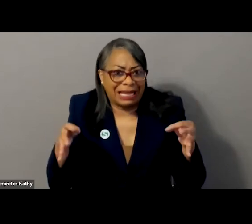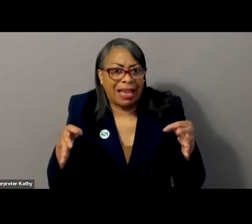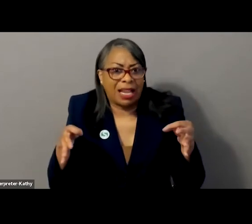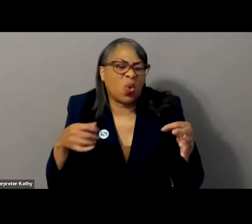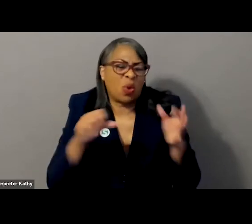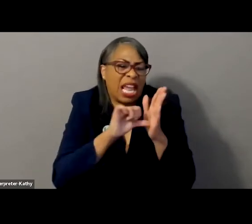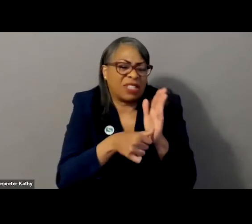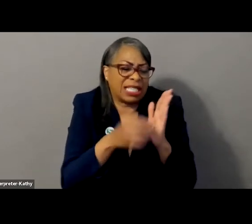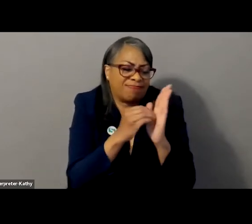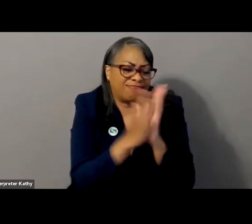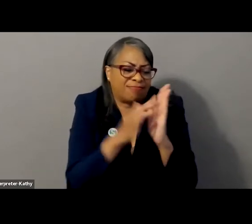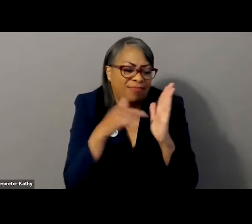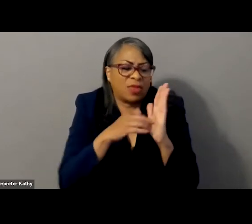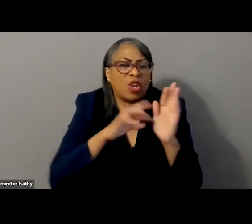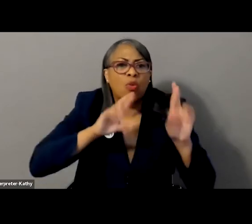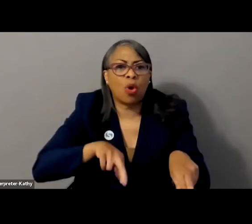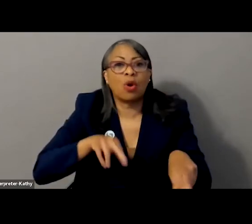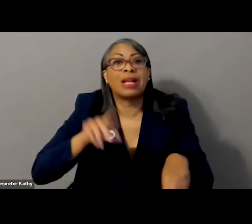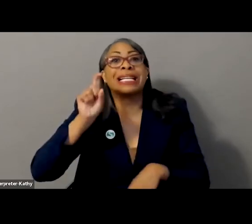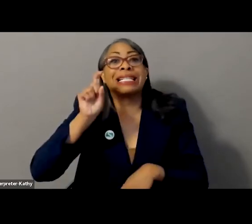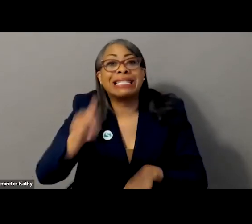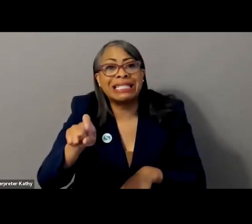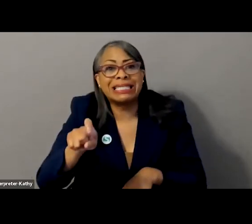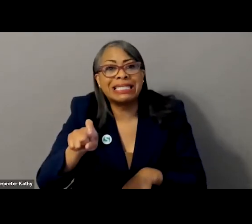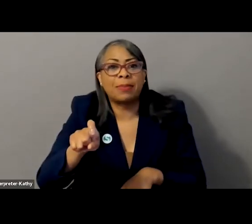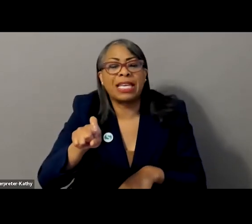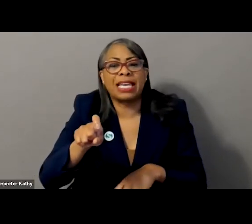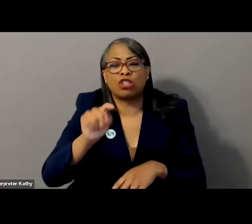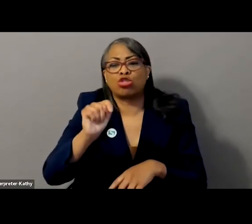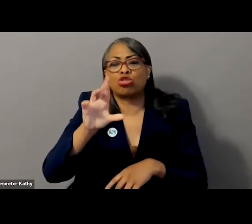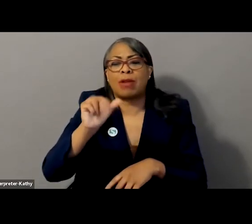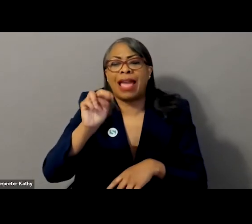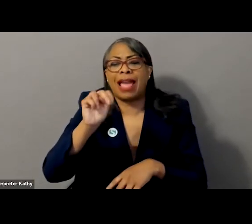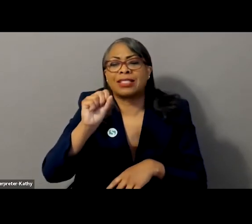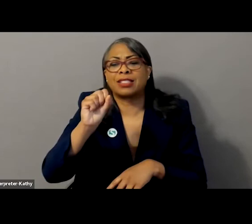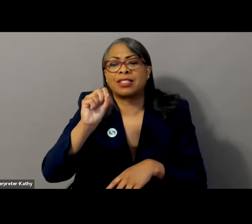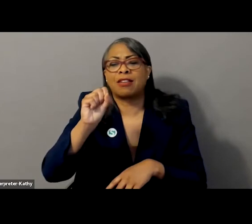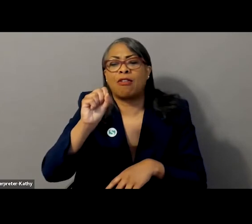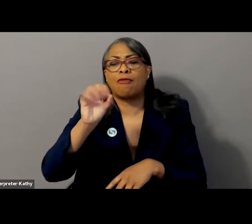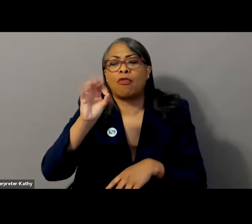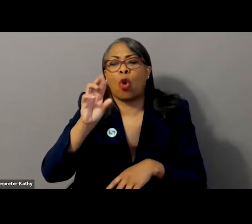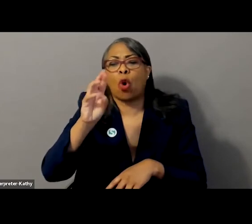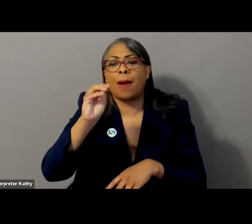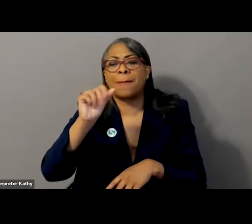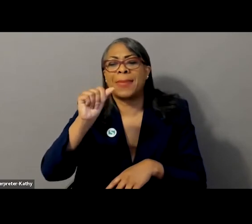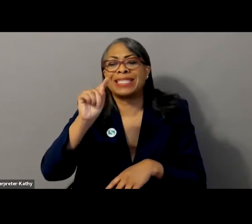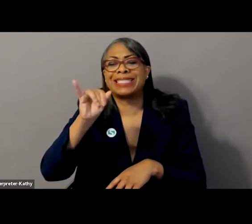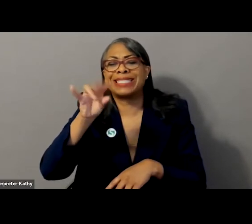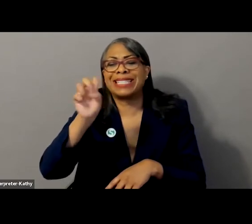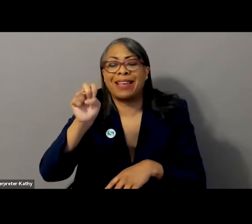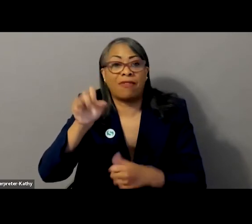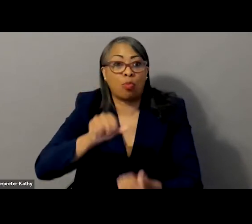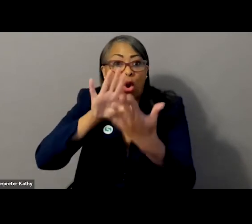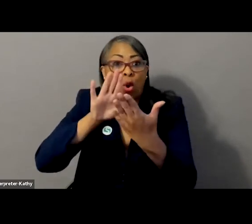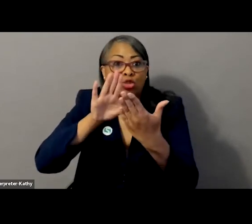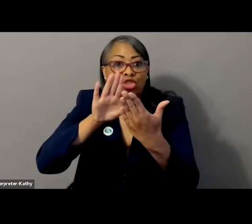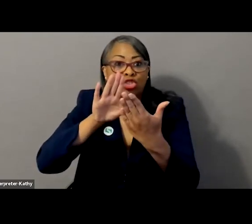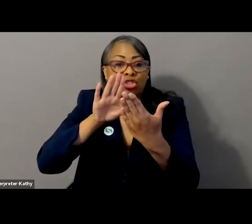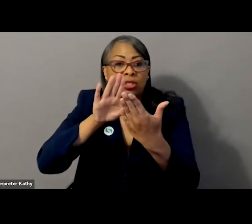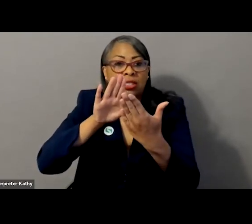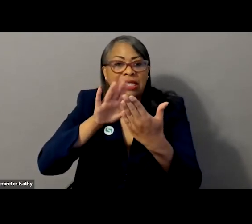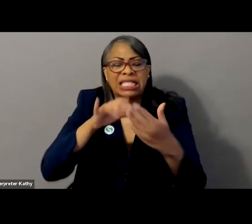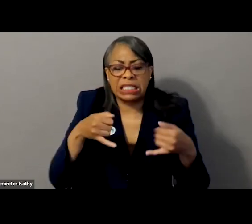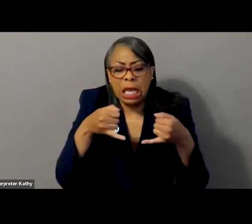is that there needs to be a transformative approach to change rather than marginal change. Tinkering around the edges is not